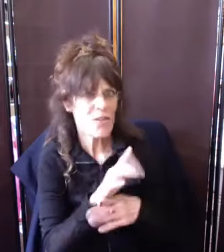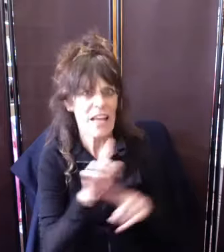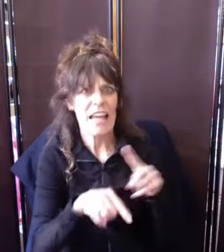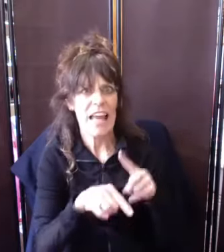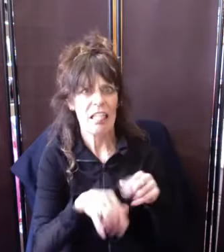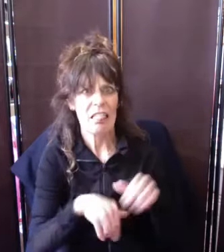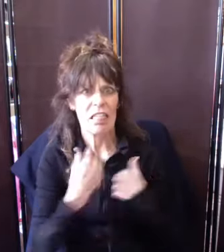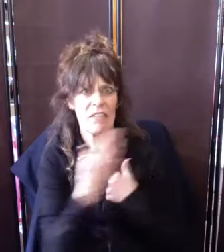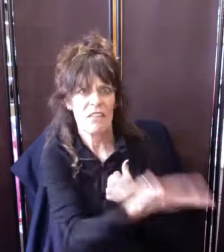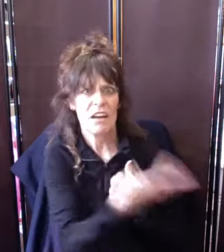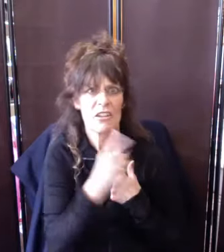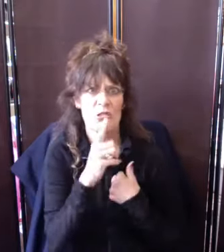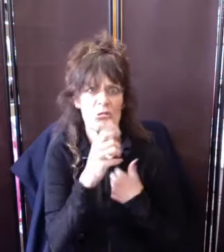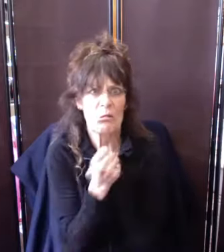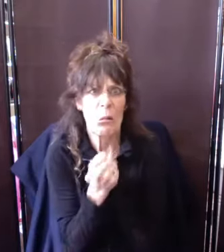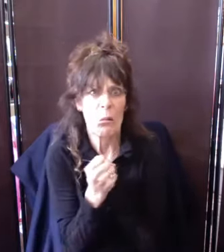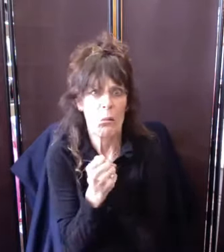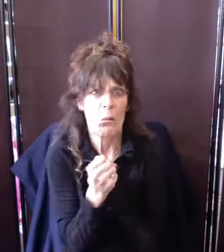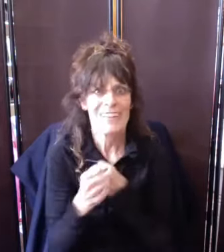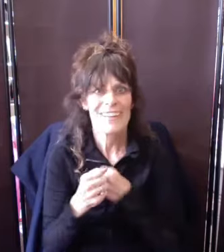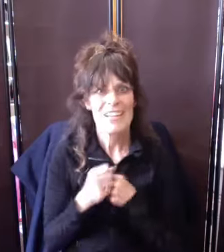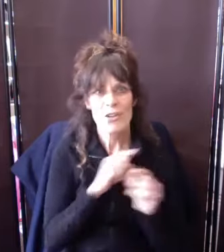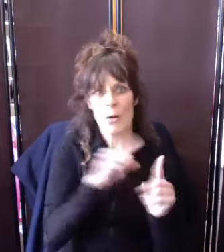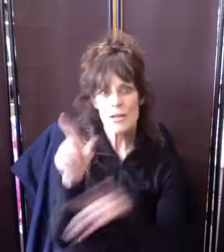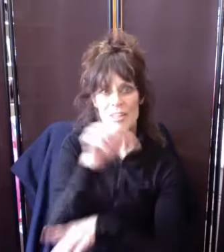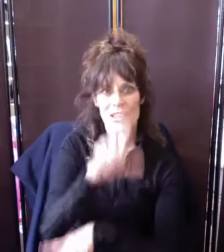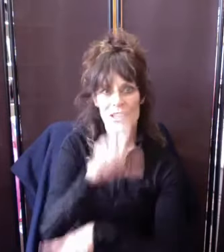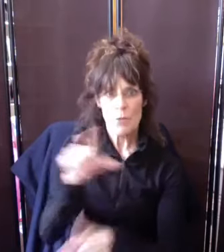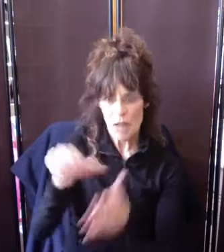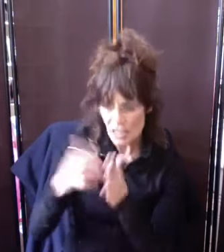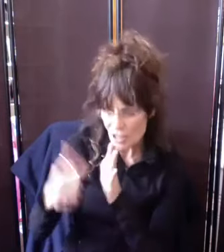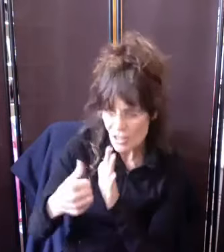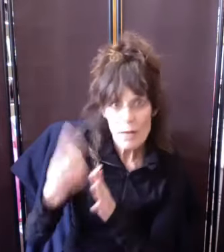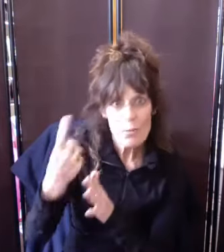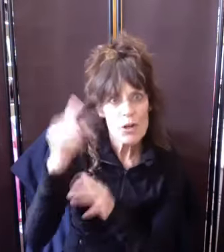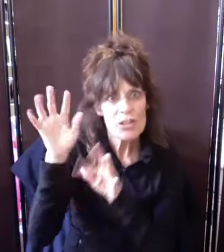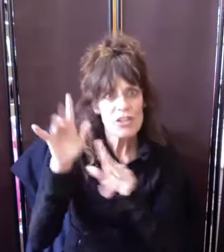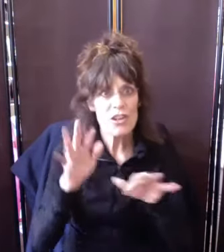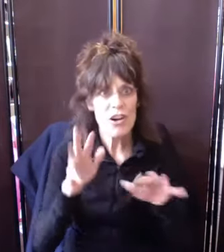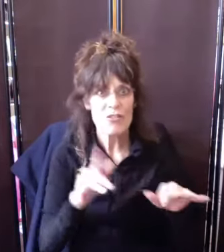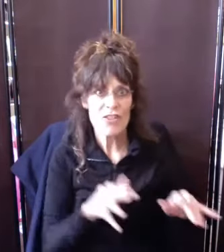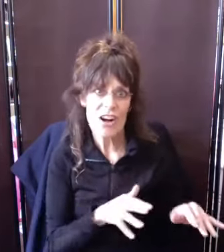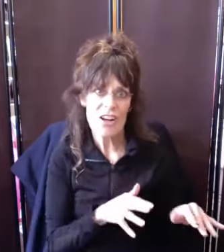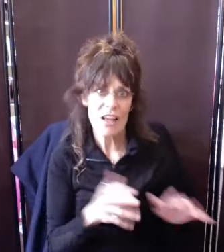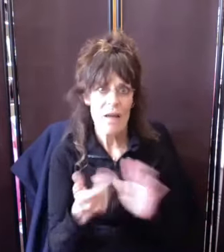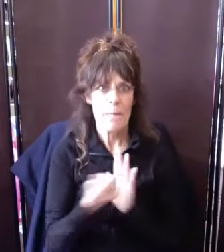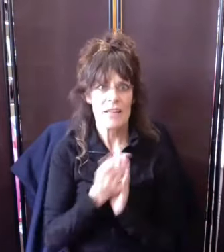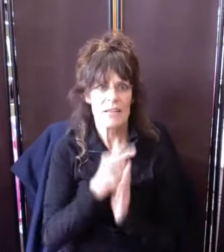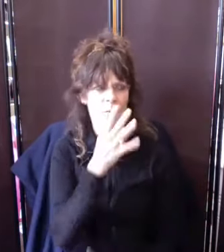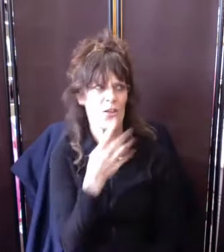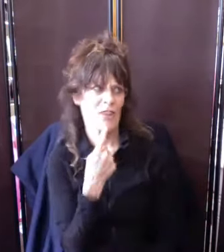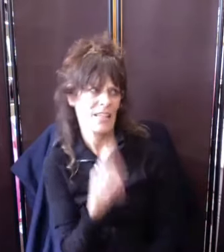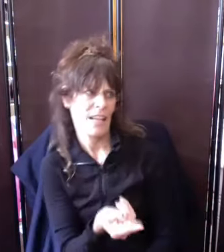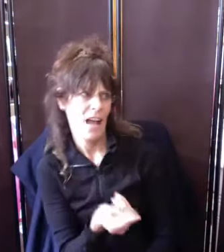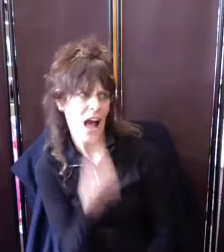It's too cold. So I went to the library and I looked up where the snow falls. And I came back to my mother and I said, okay, I've decided where I'm going to go to college.